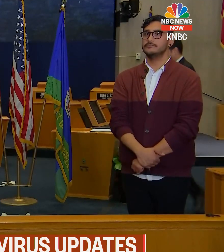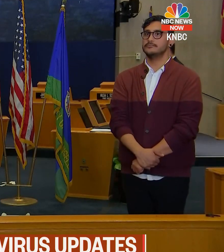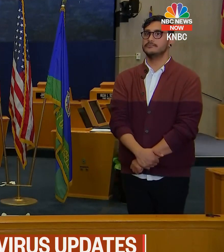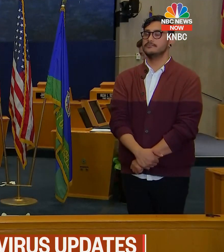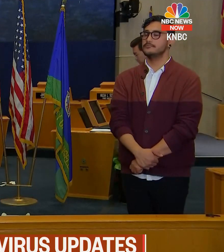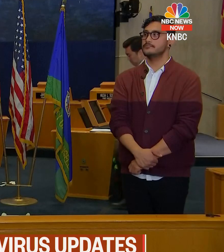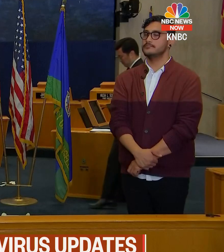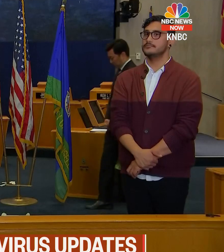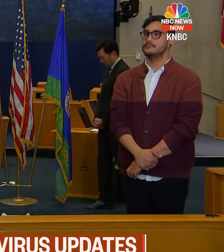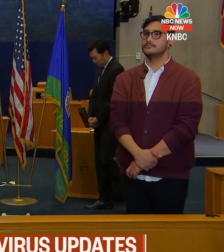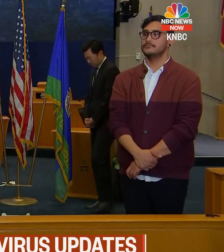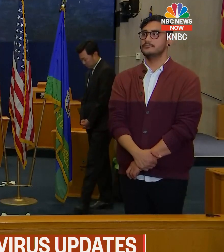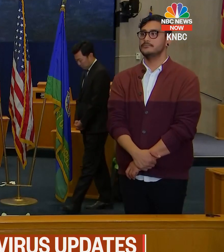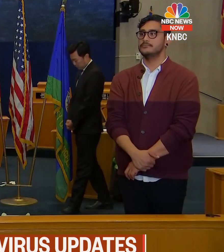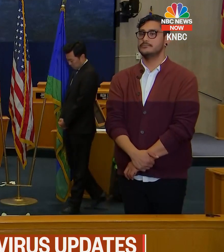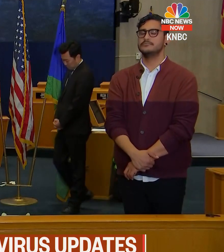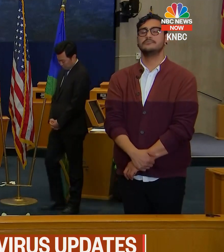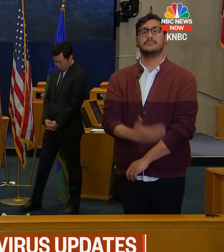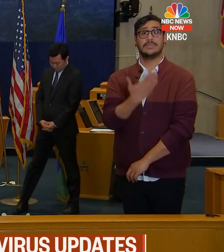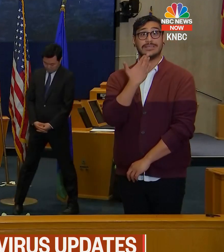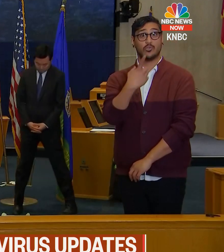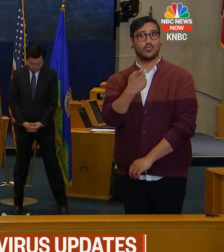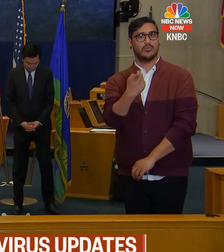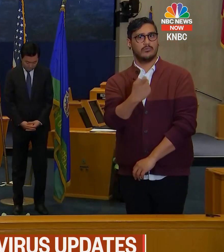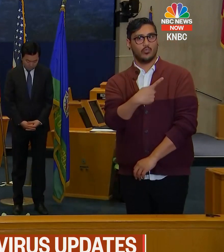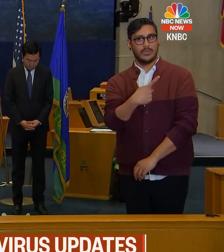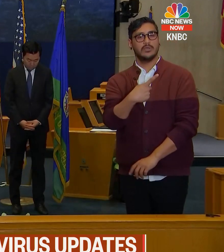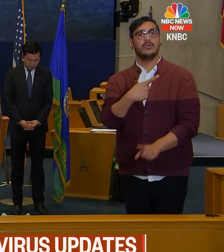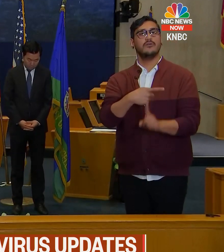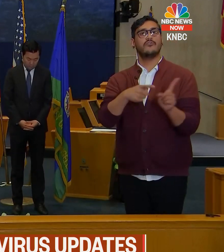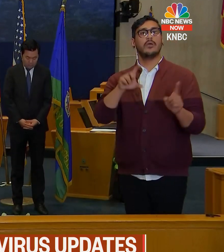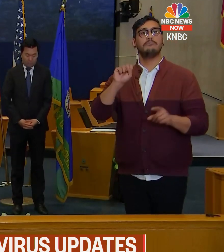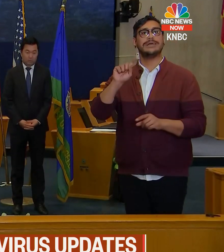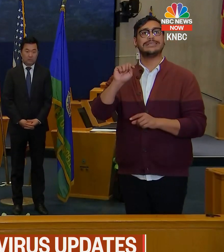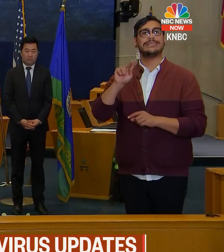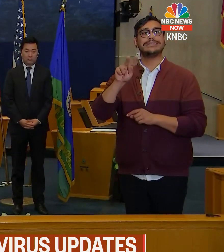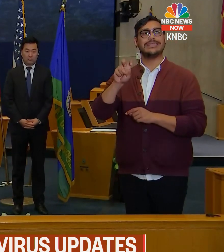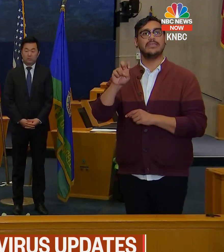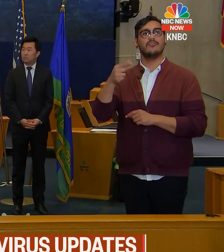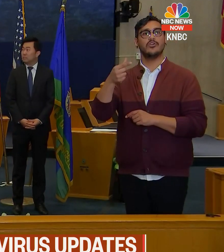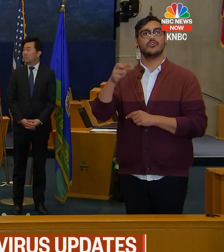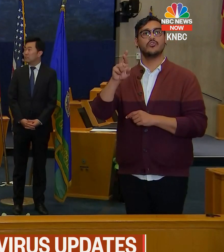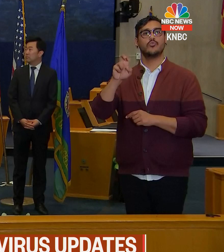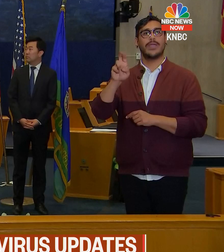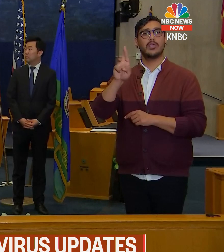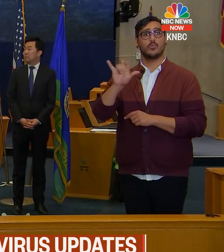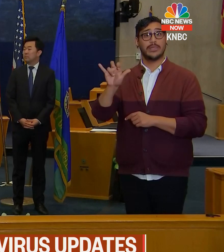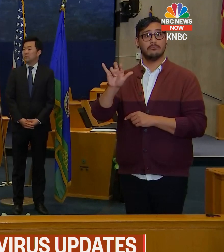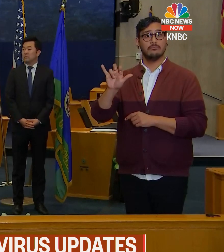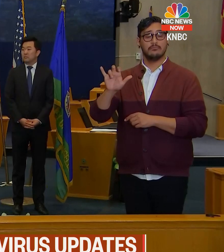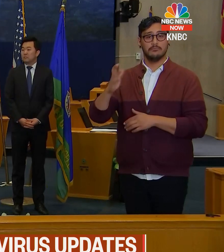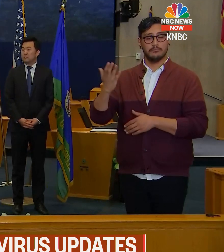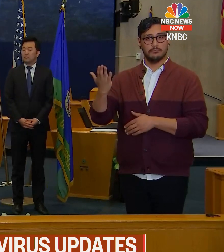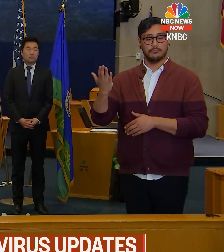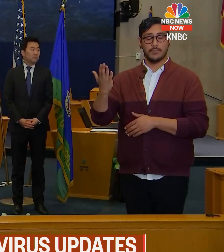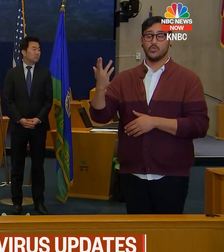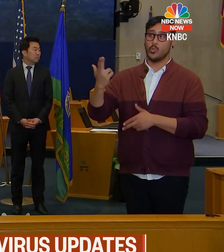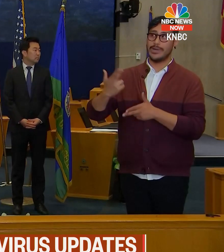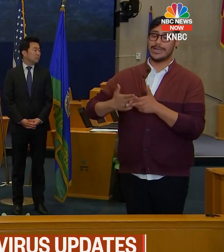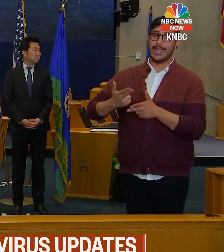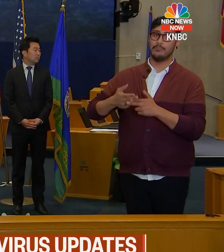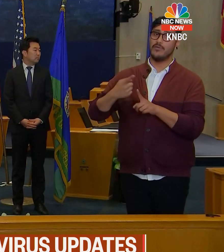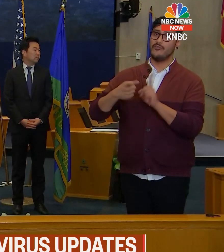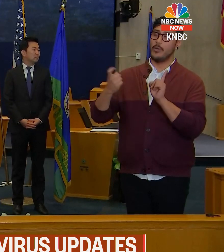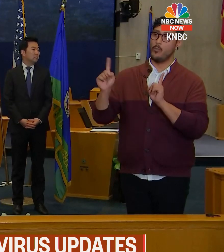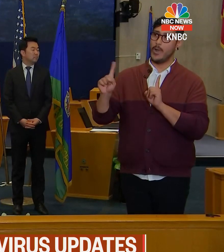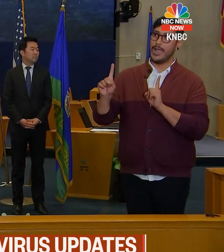Thank you. The next question comes from the line of Steve Gregory. Steve, please announce your name, media outlet, and your